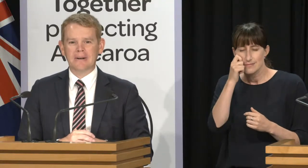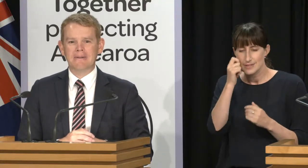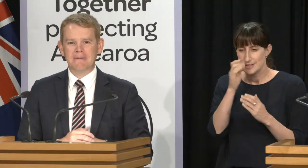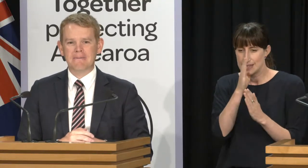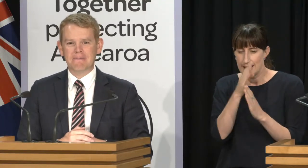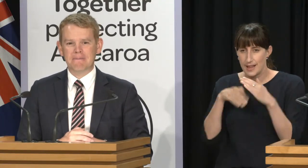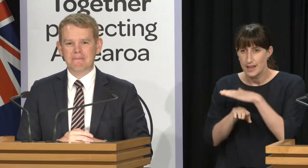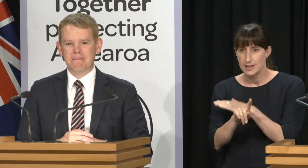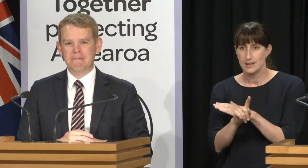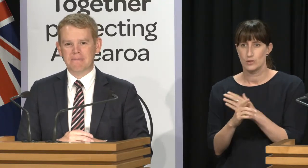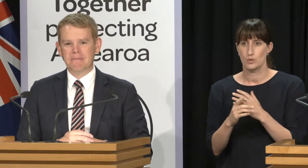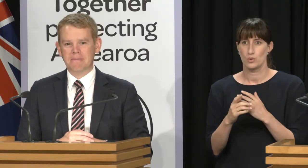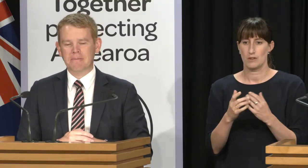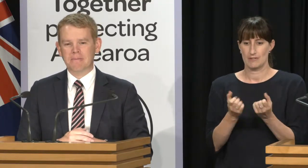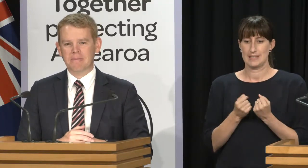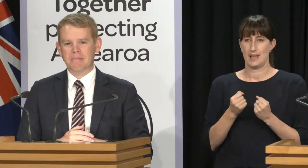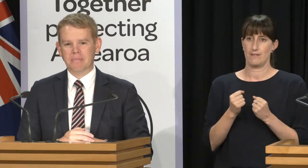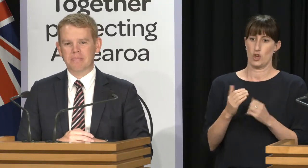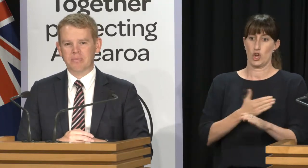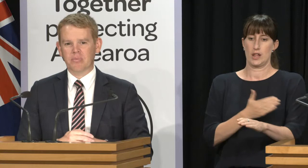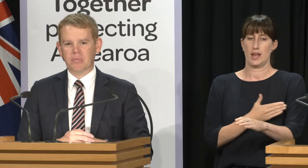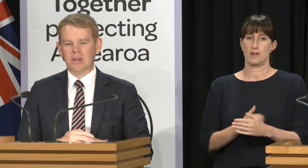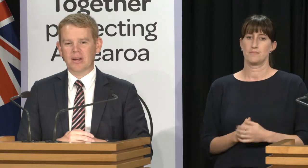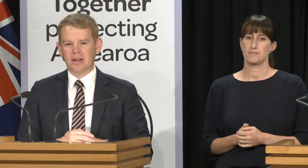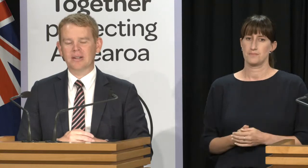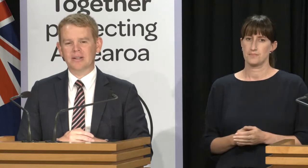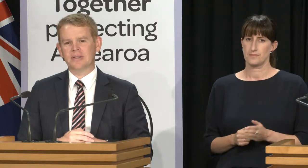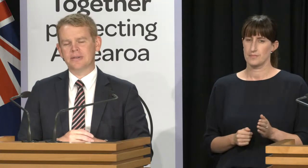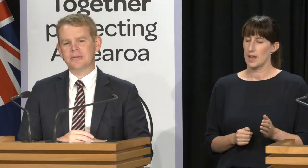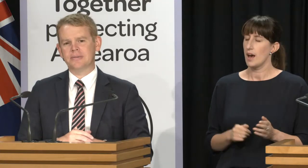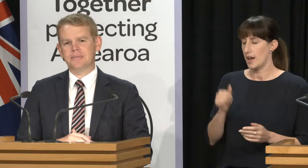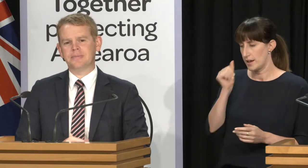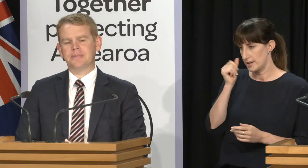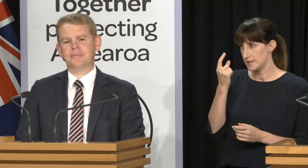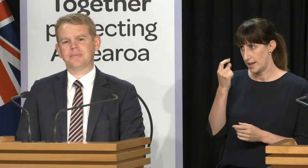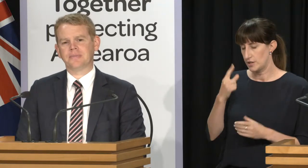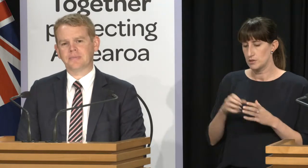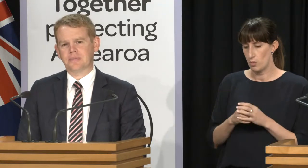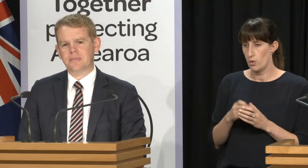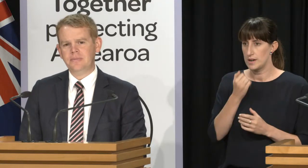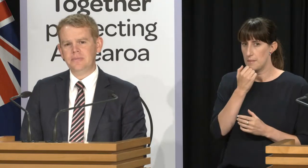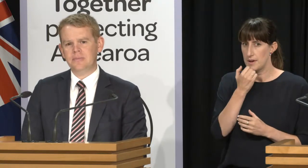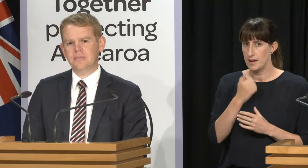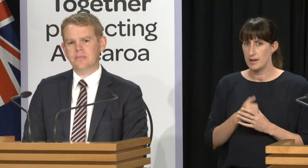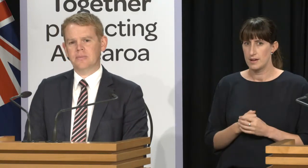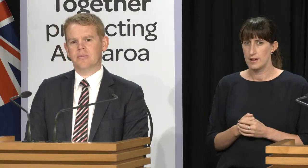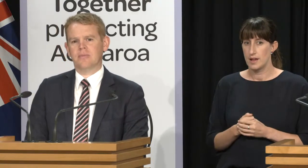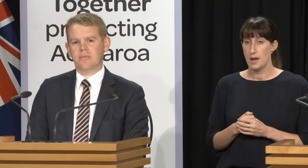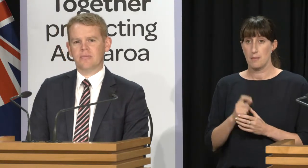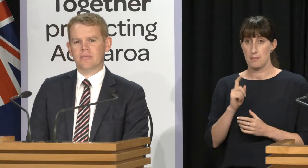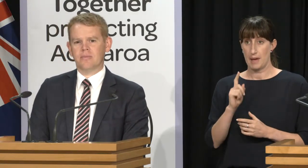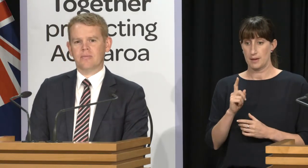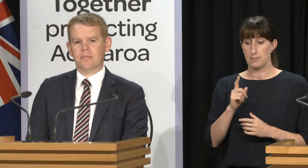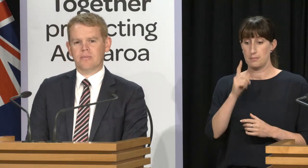number that it seems odd not to give people them. But in any case, will you guarantee that Olympians and Paralympians who are due to compete in